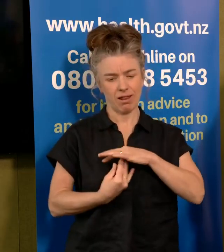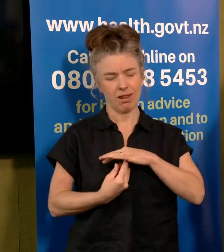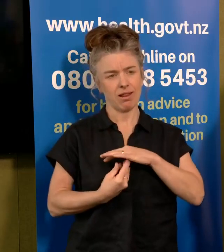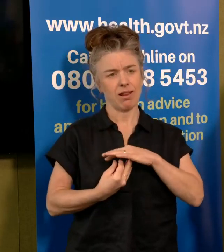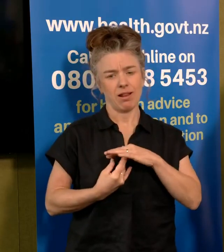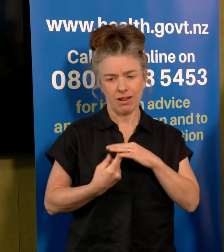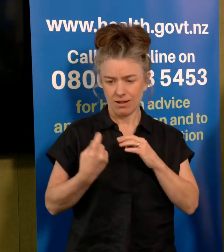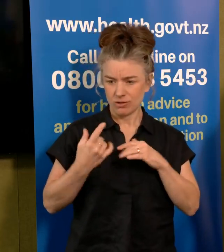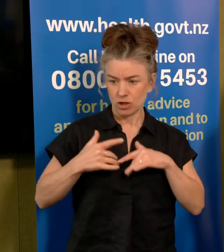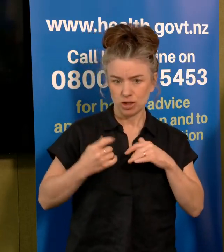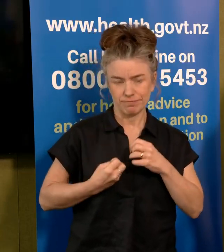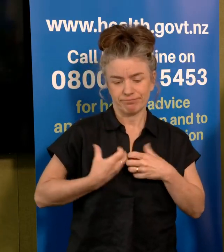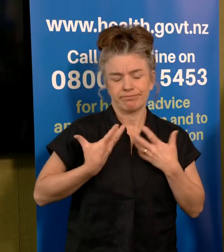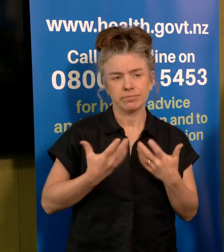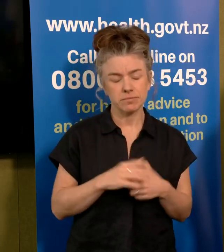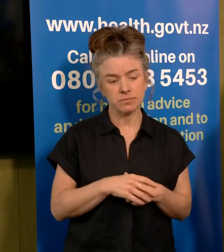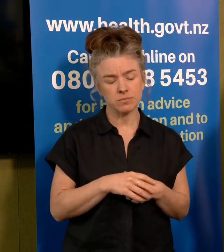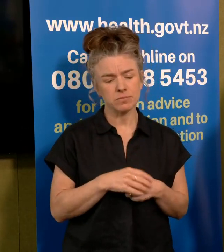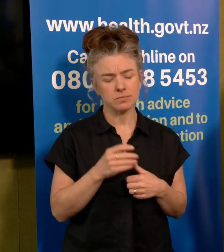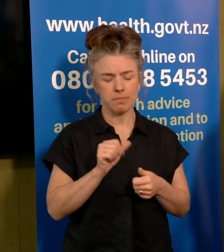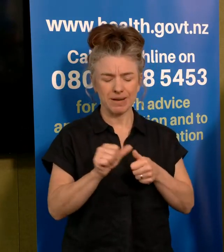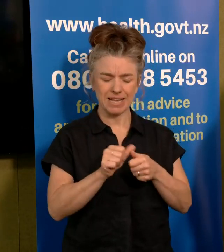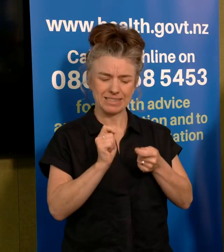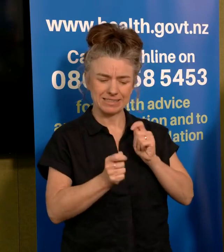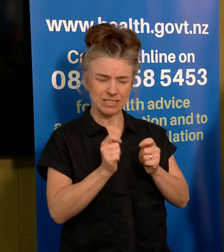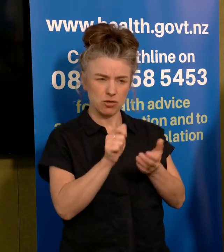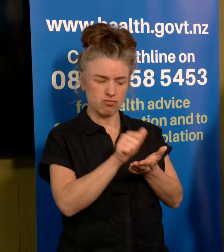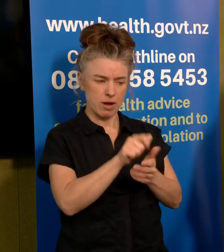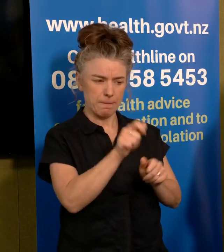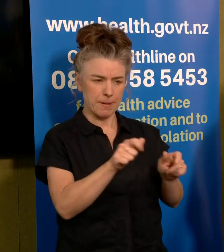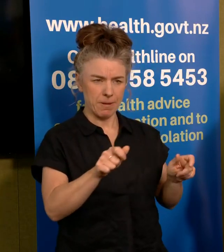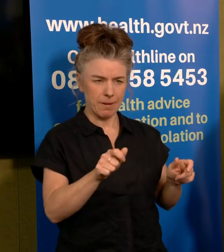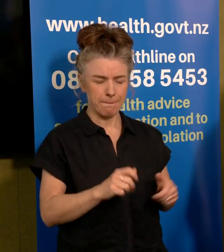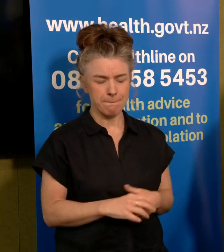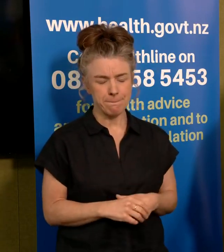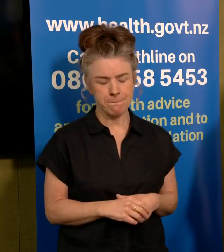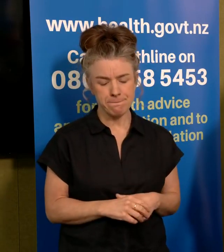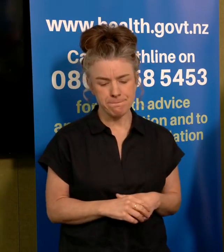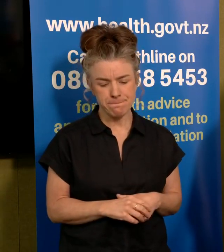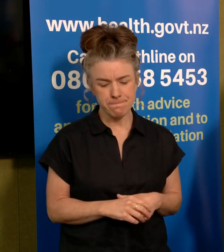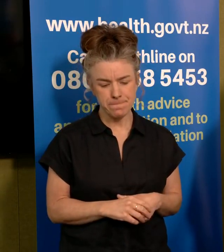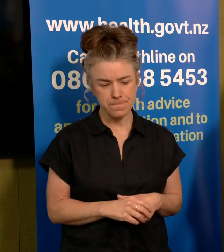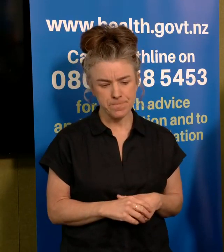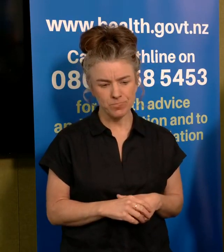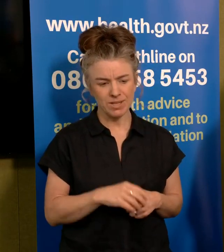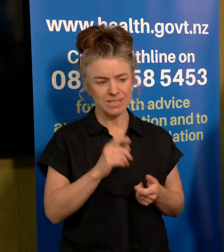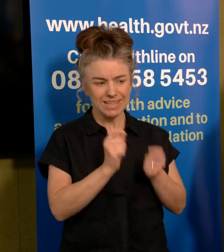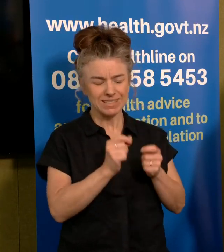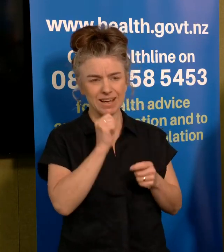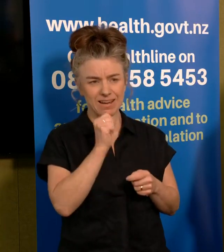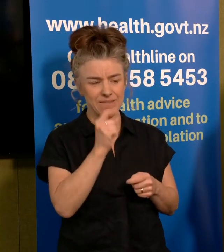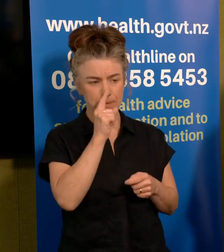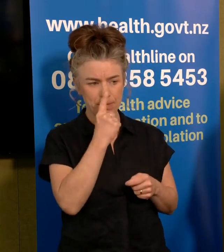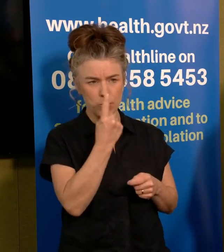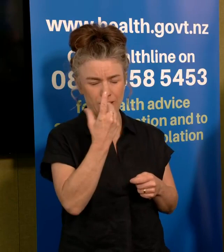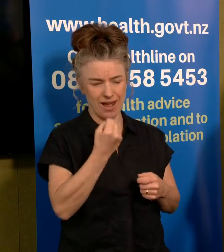in people who are most likely to give a correct result. We know that the test reliably performs in people who